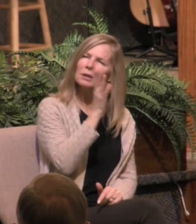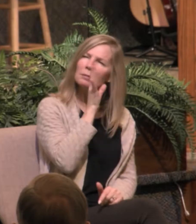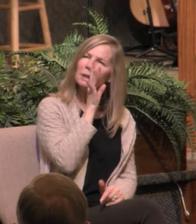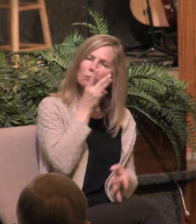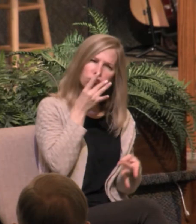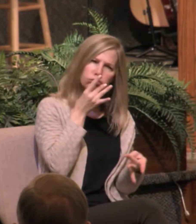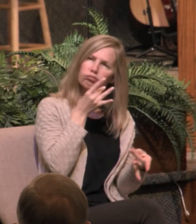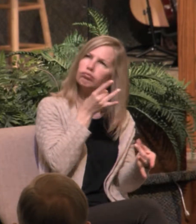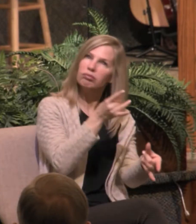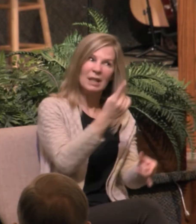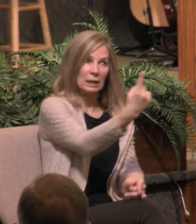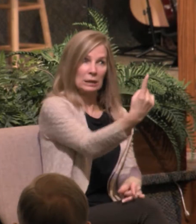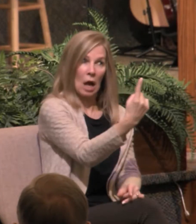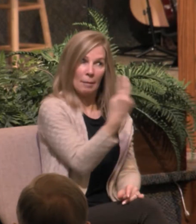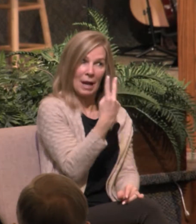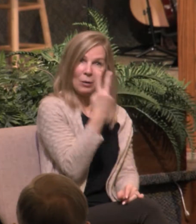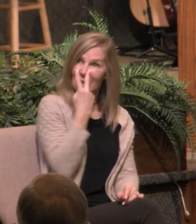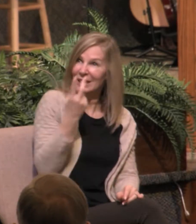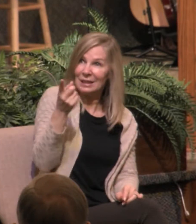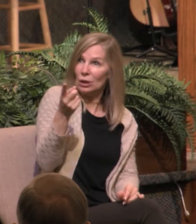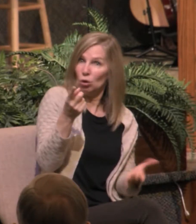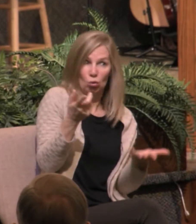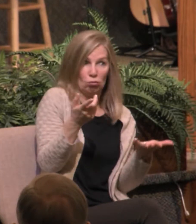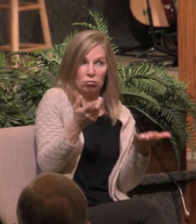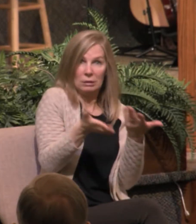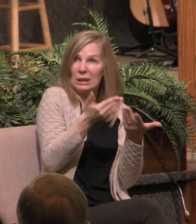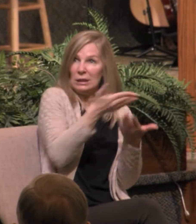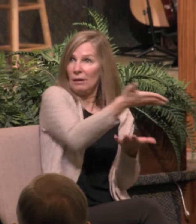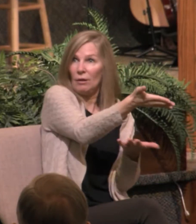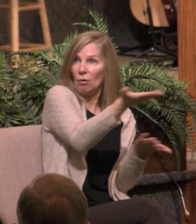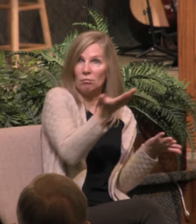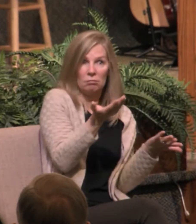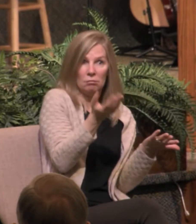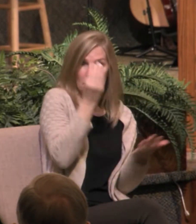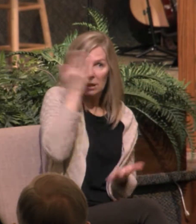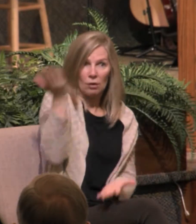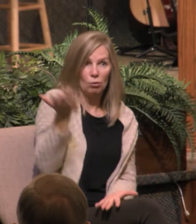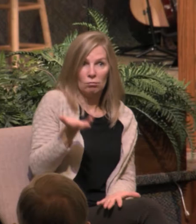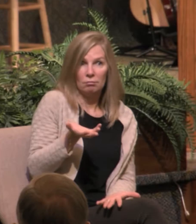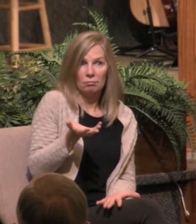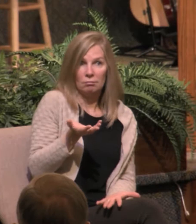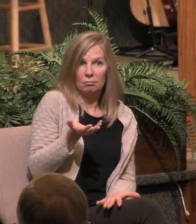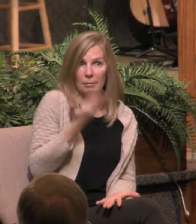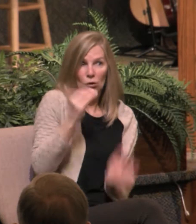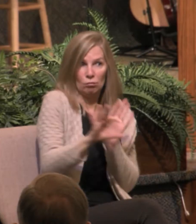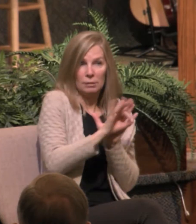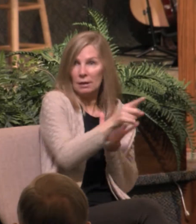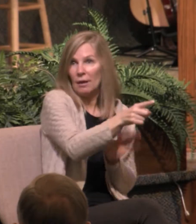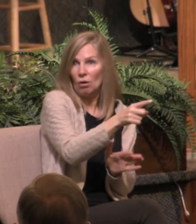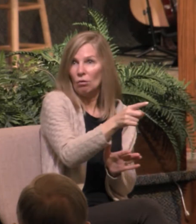he is coming out to meet you. Now when he sees you, he'll be glad in his heart. In other words, God said, okay, I'll tell you what.